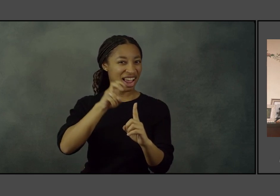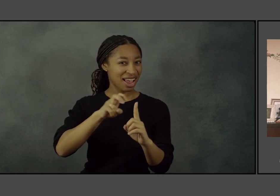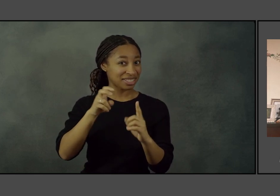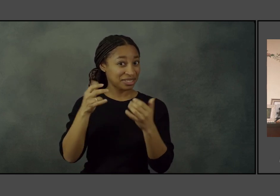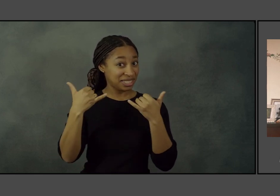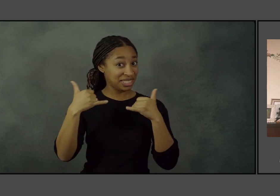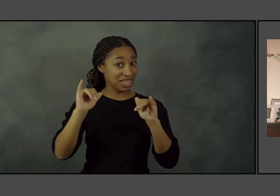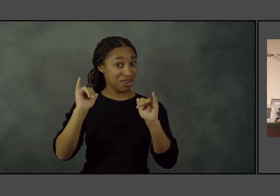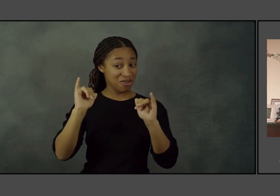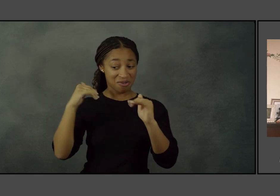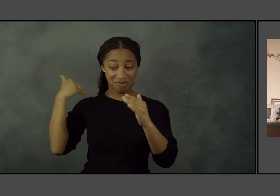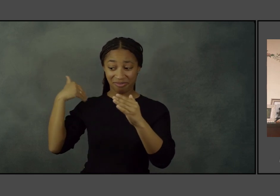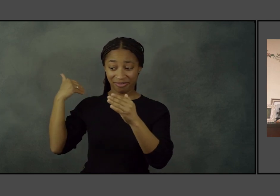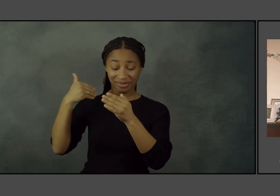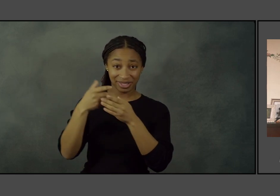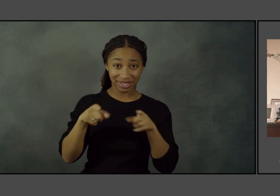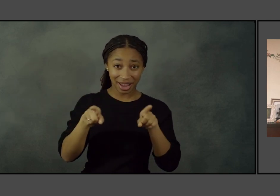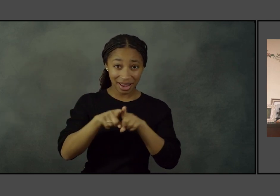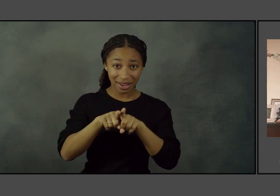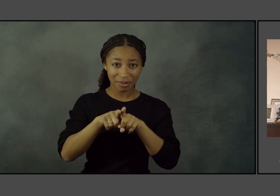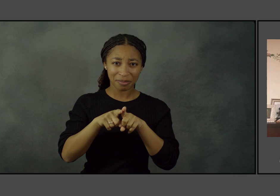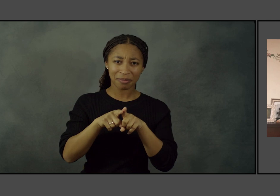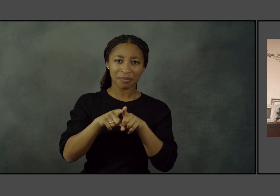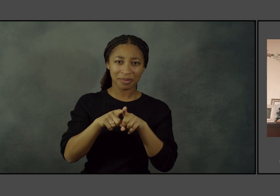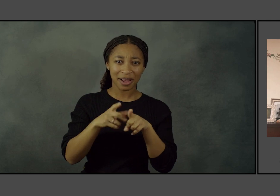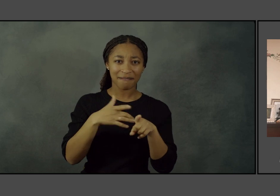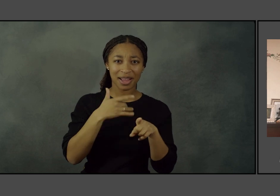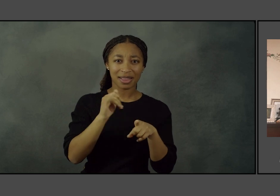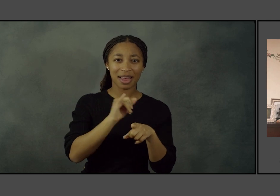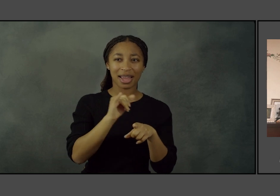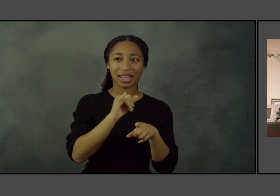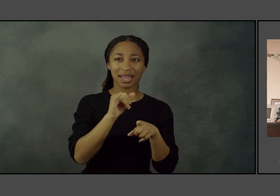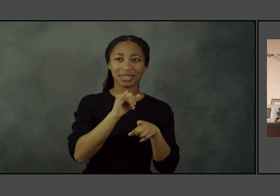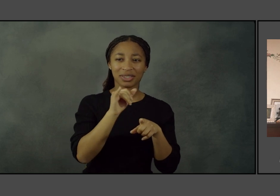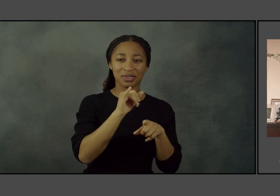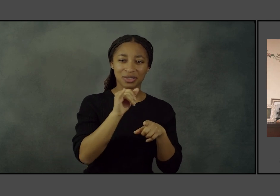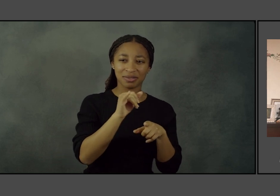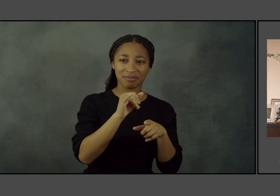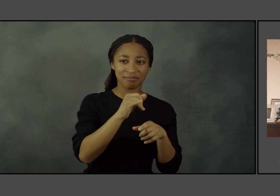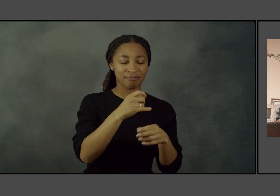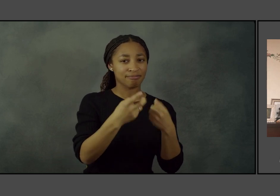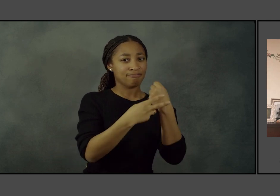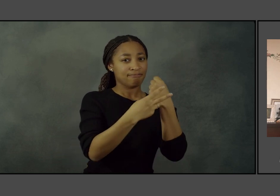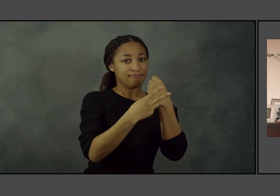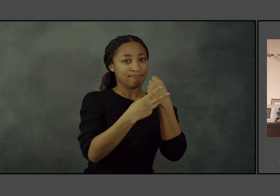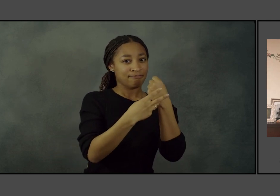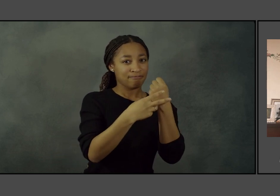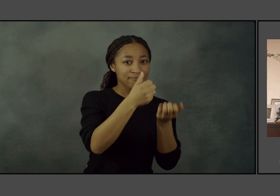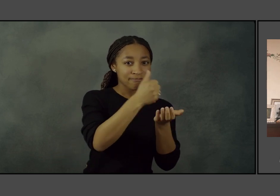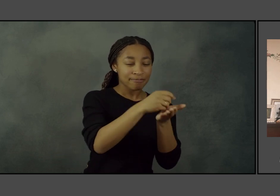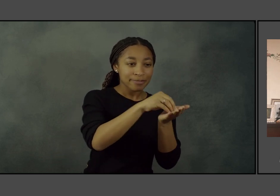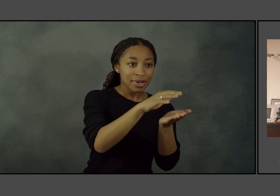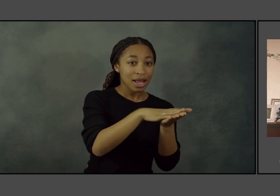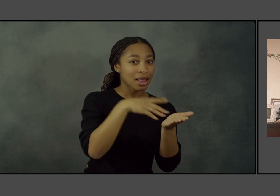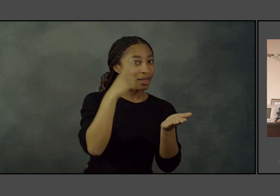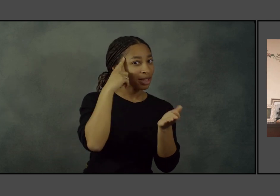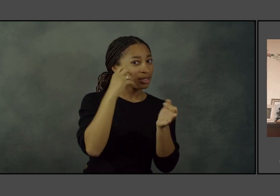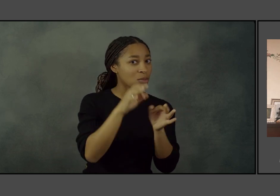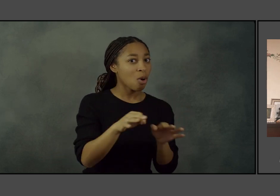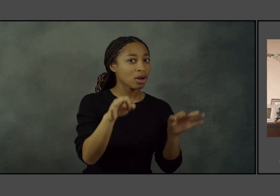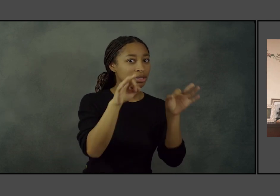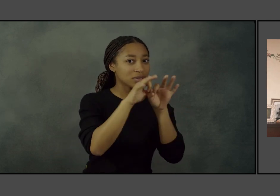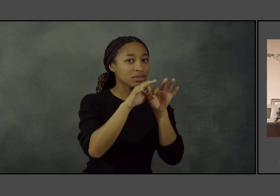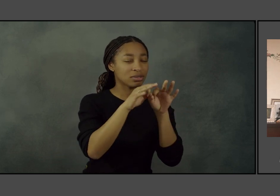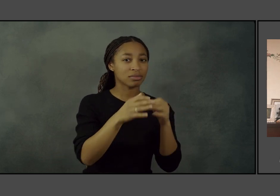that, institutionalizing it is a big part of why this has happened. So yes, it is